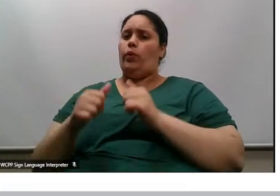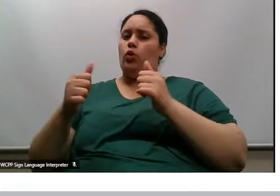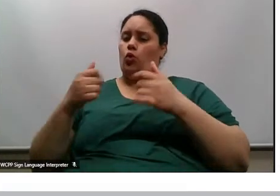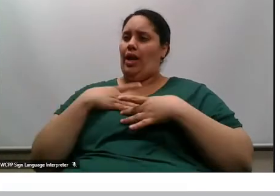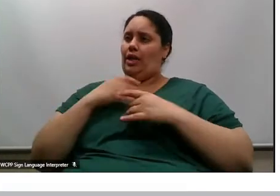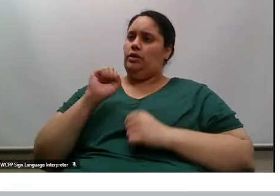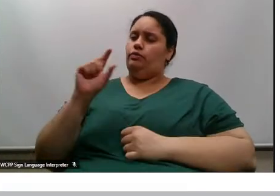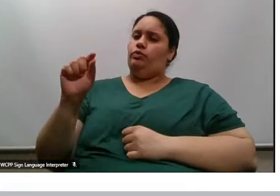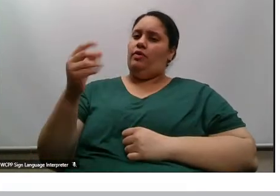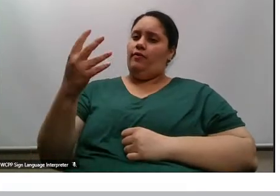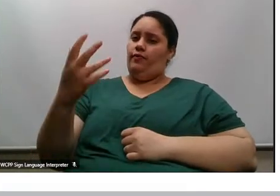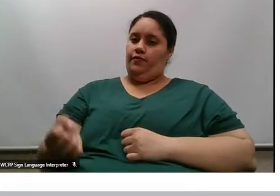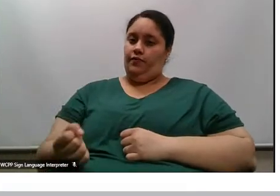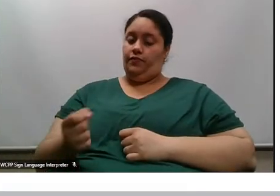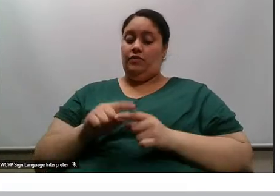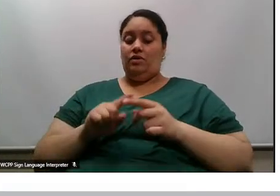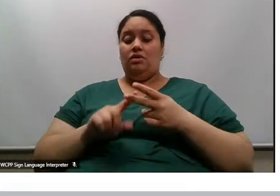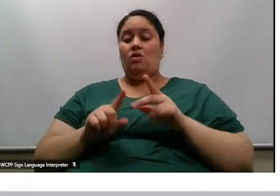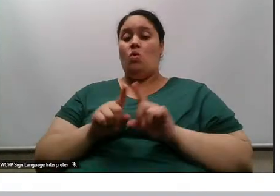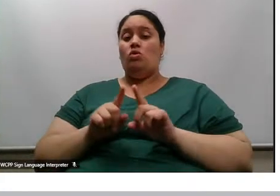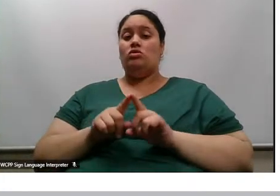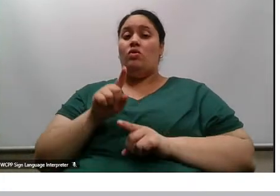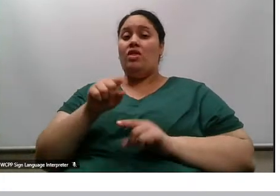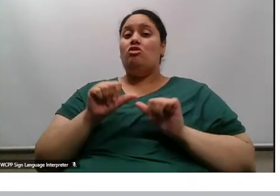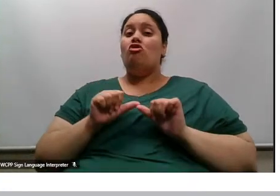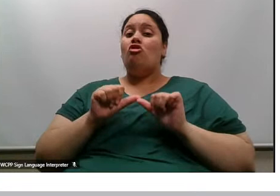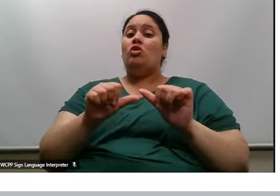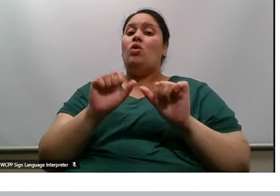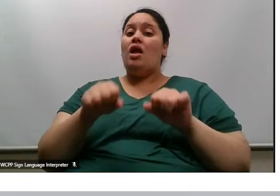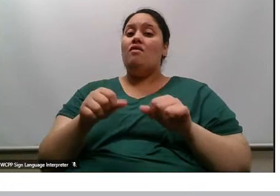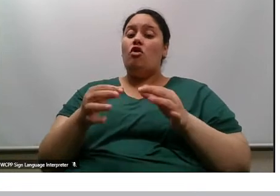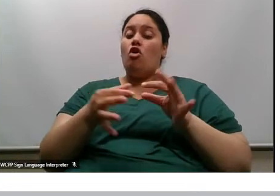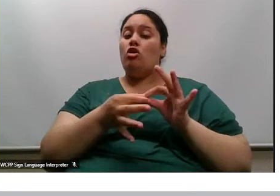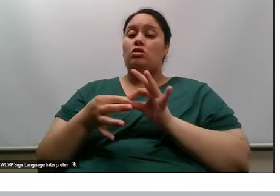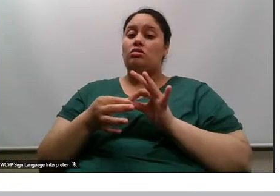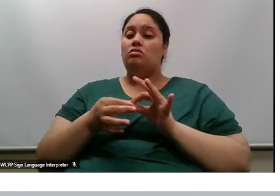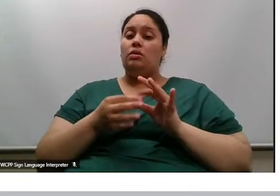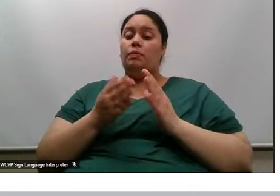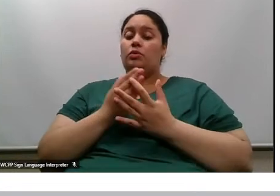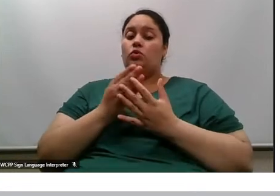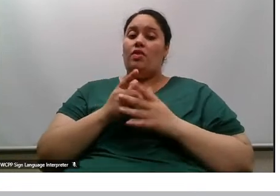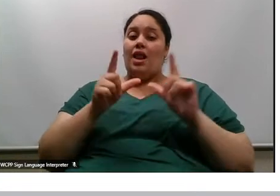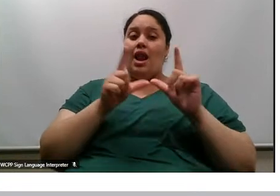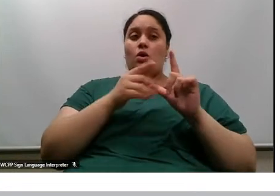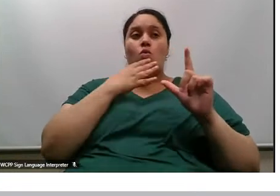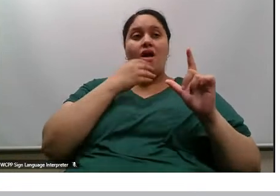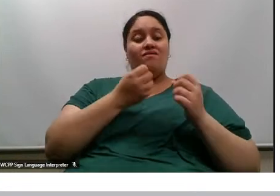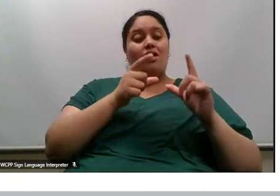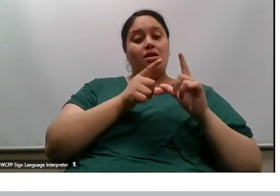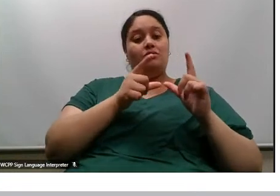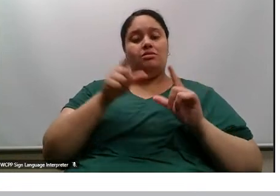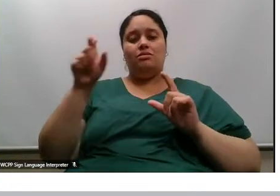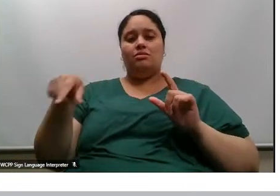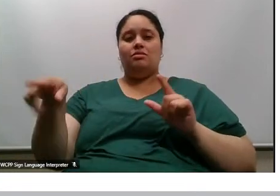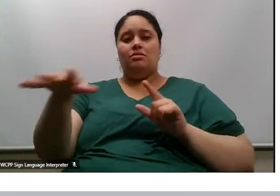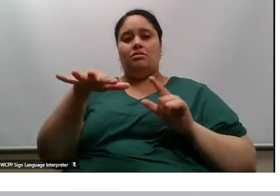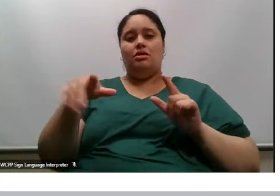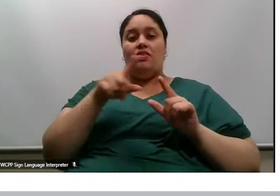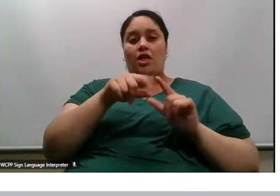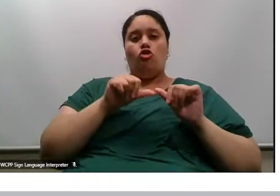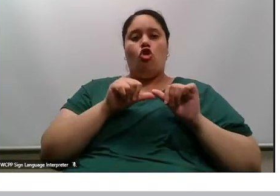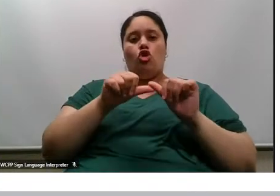is. And secondly, in that continuum, which is the relationship we want to have with the license holder, that it continues in a way that